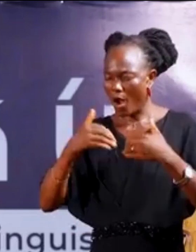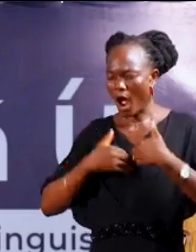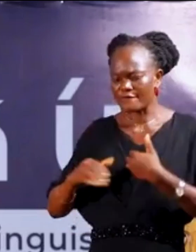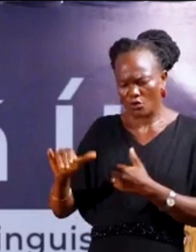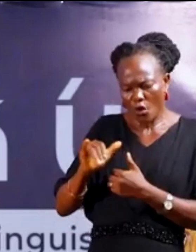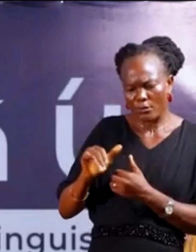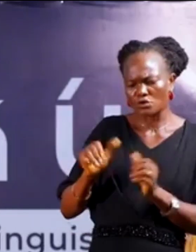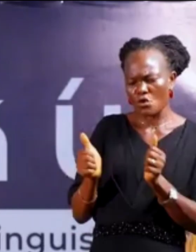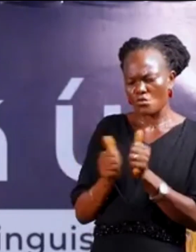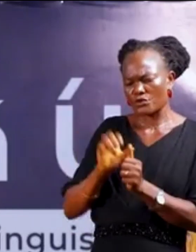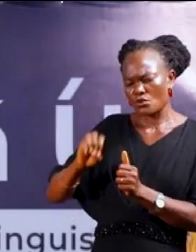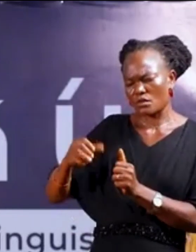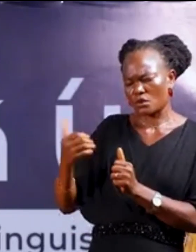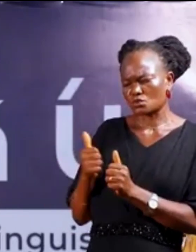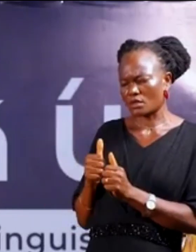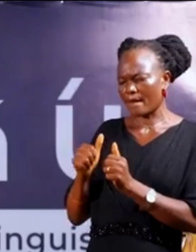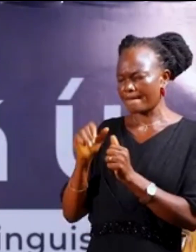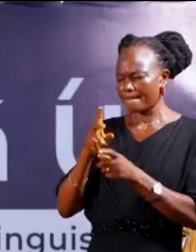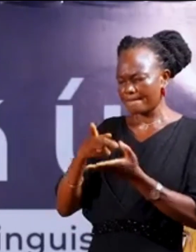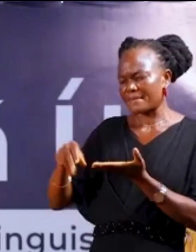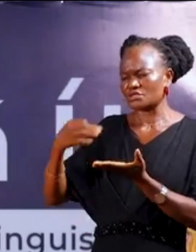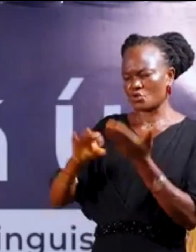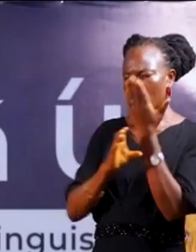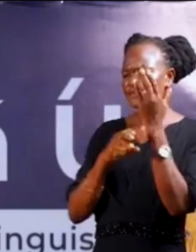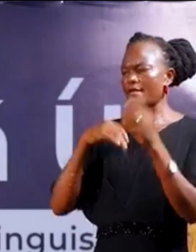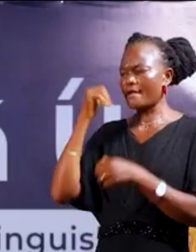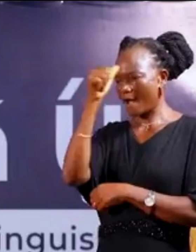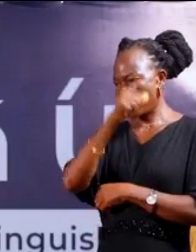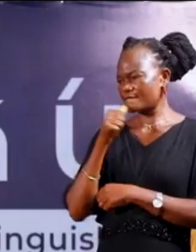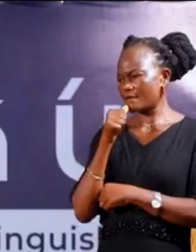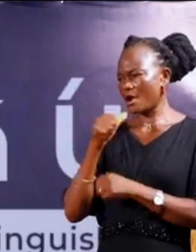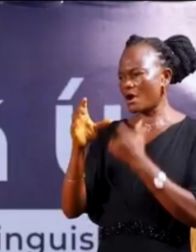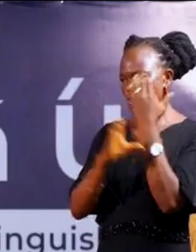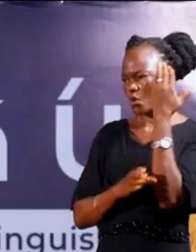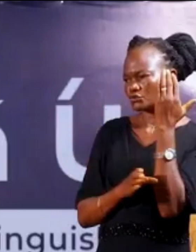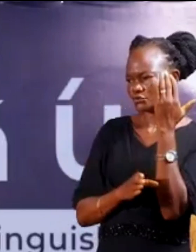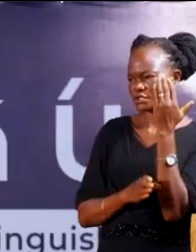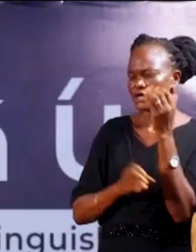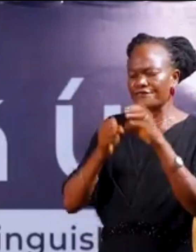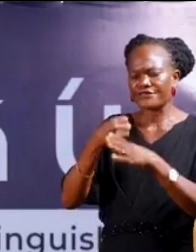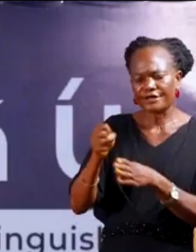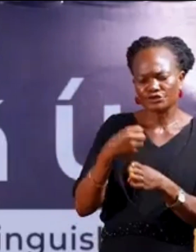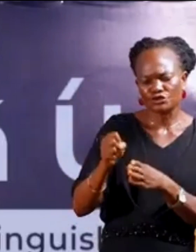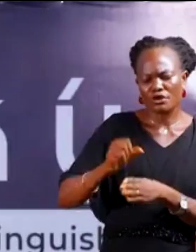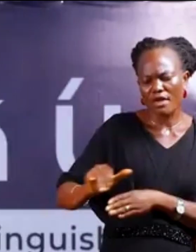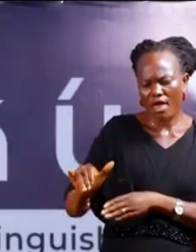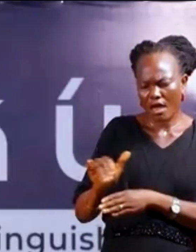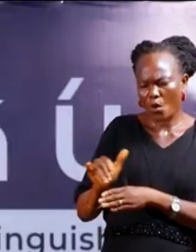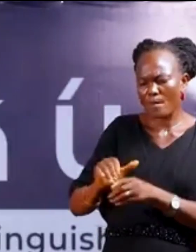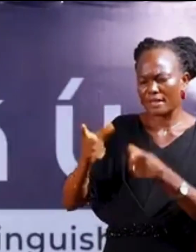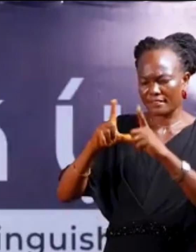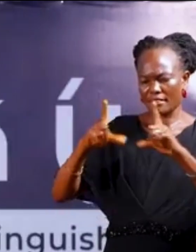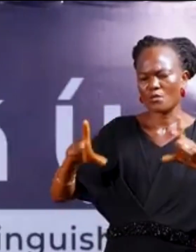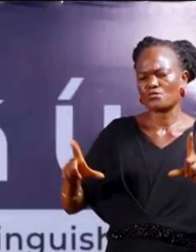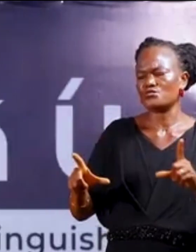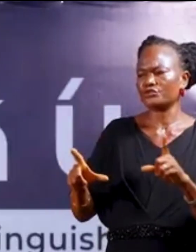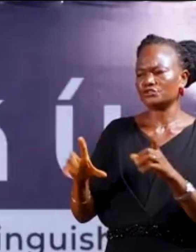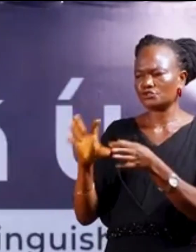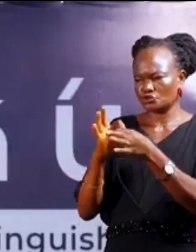with Kikuyu, as I mentioned earlier, Xhosa, etc.? They share a common linguistic